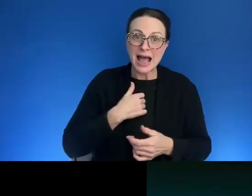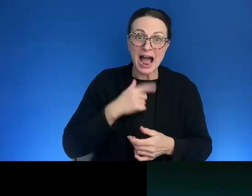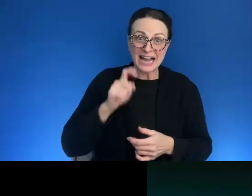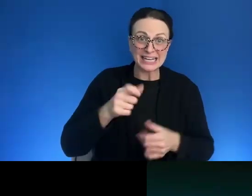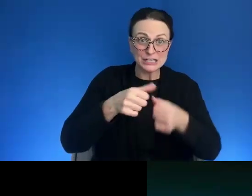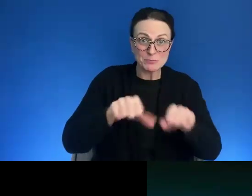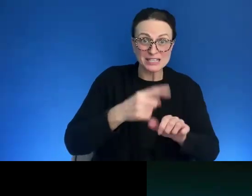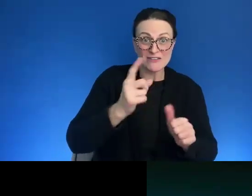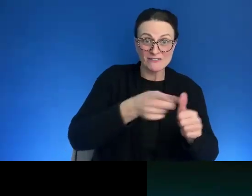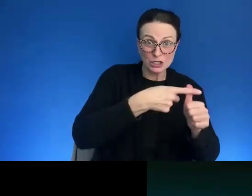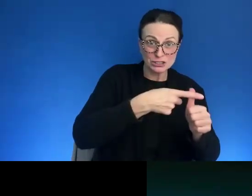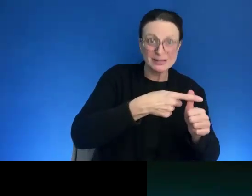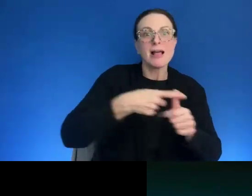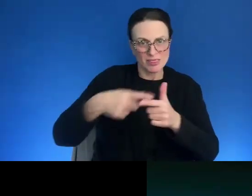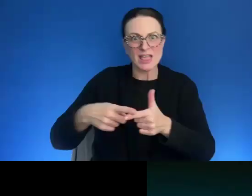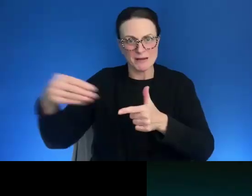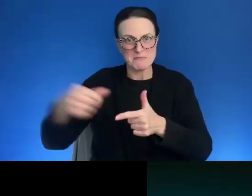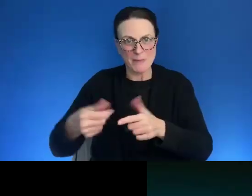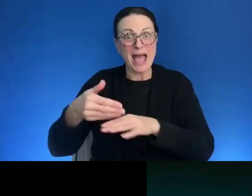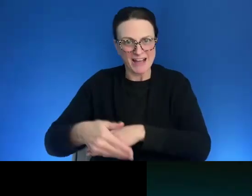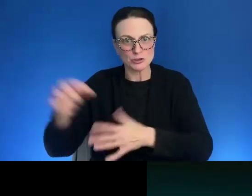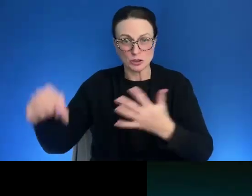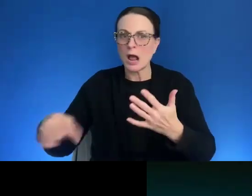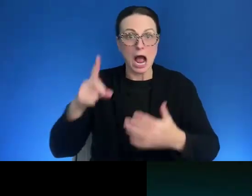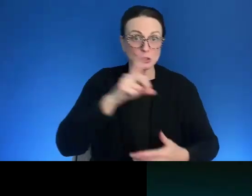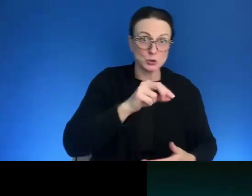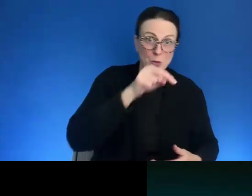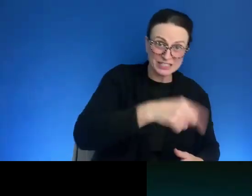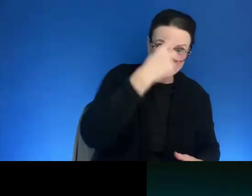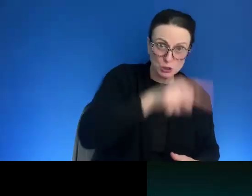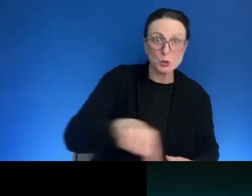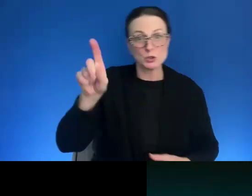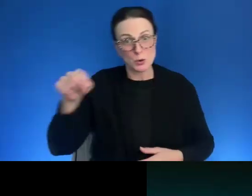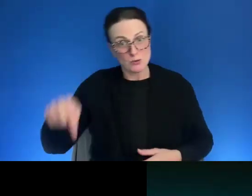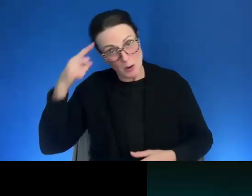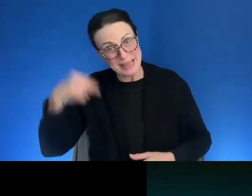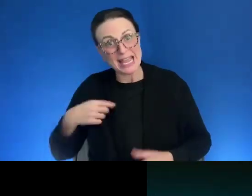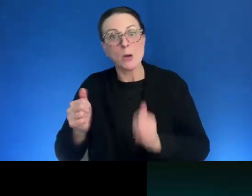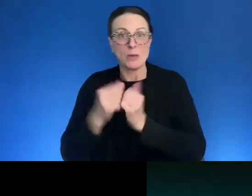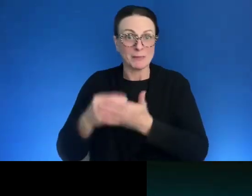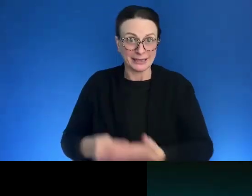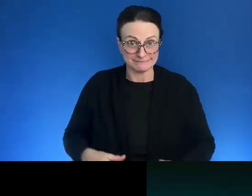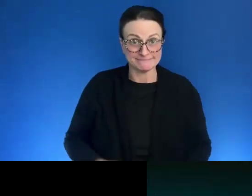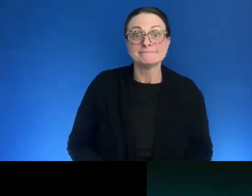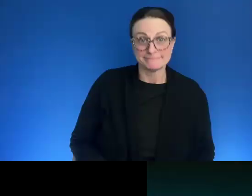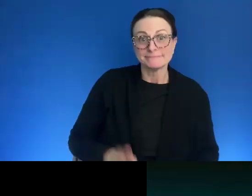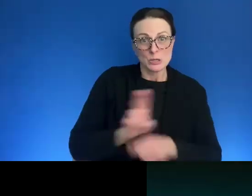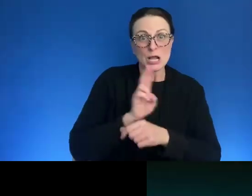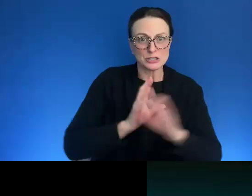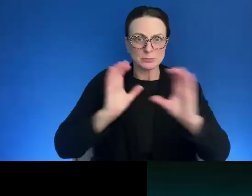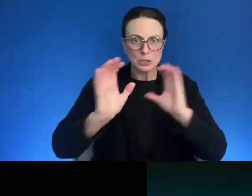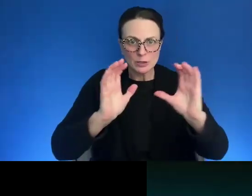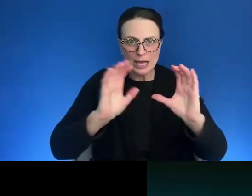front, or, and I'll do this for you and you'll do this for me with payment. So the customer communication